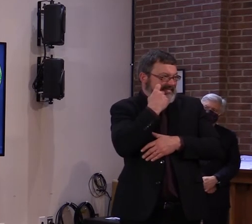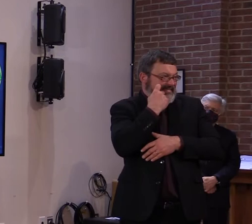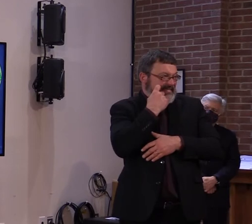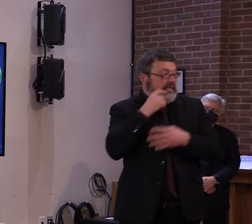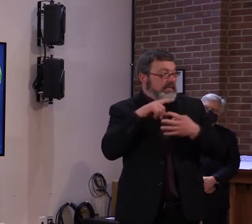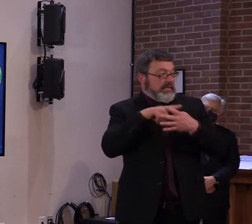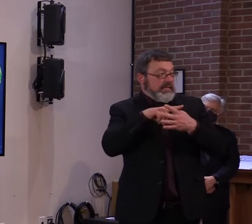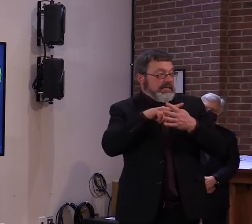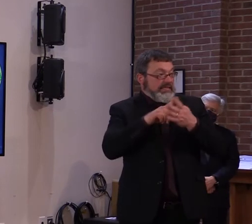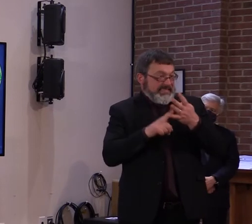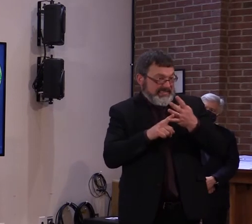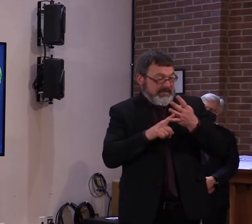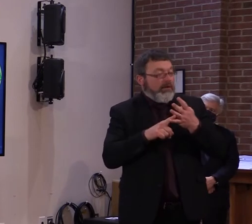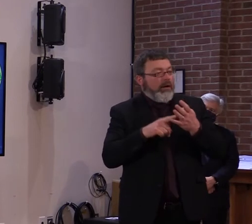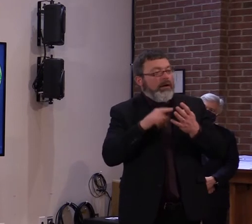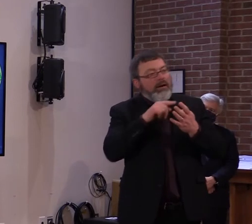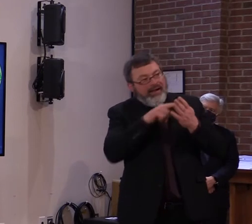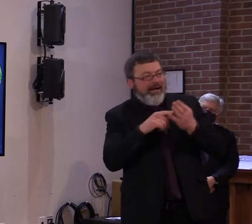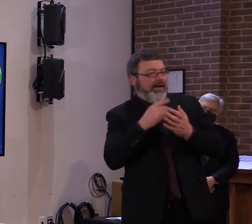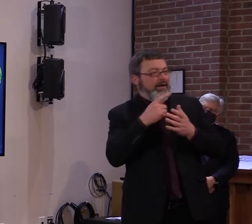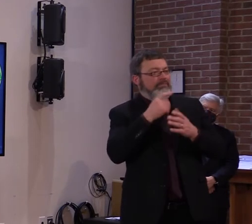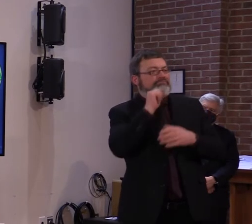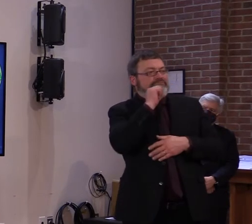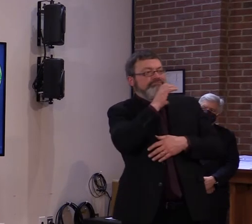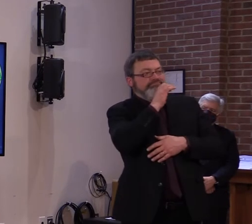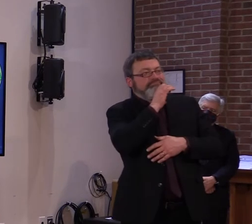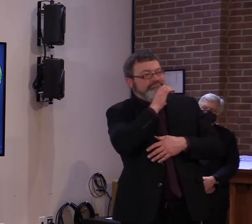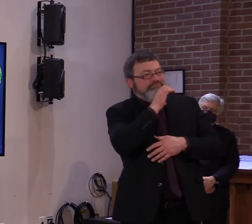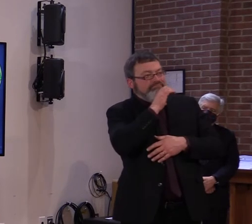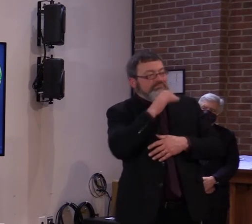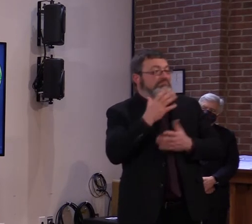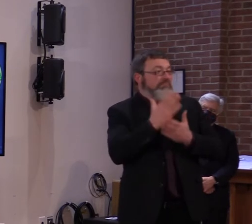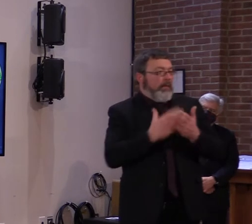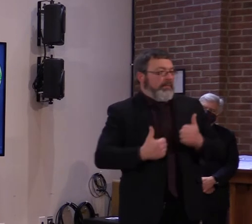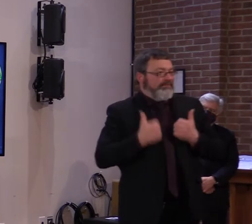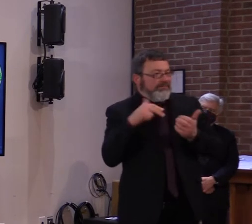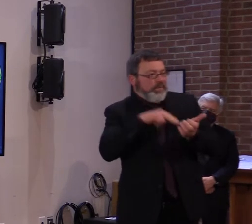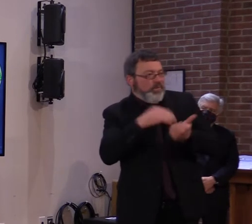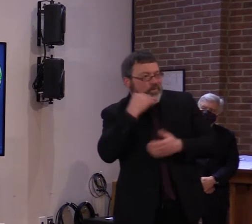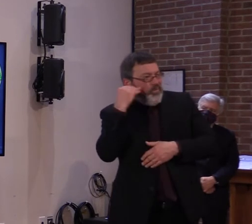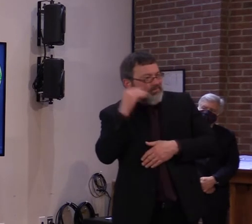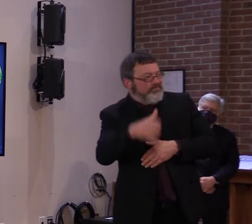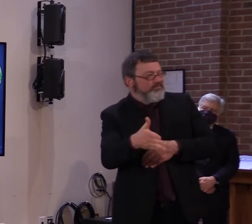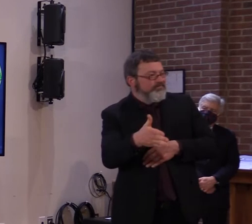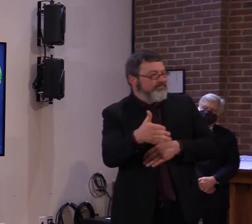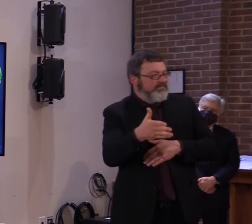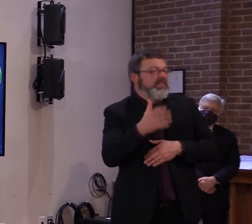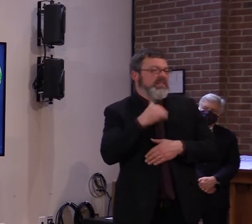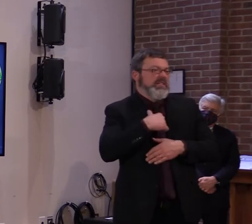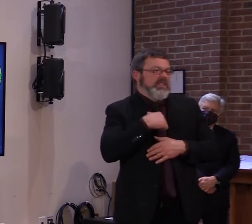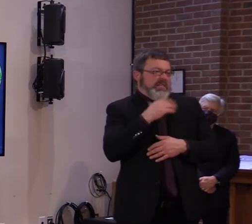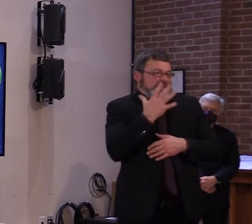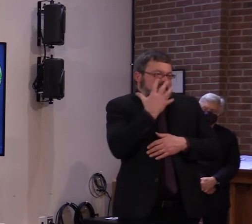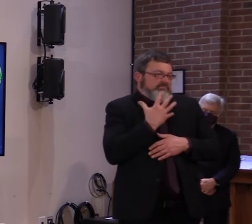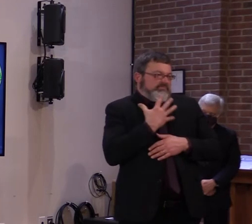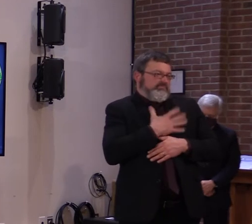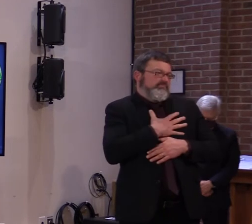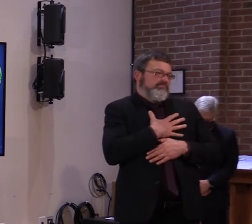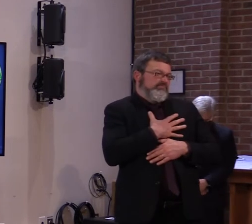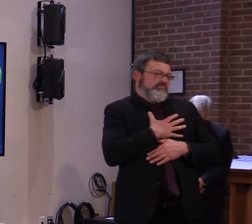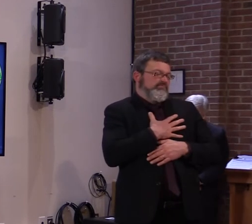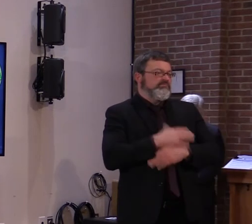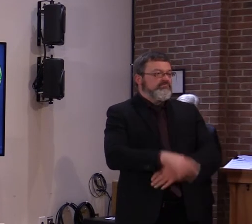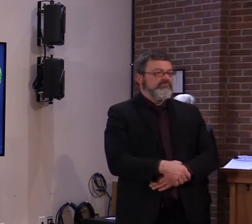places where we know that COVID-19 has in Vermont been so devastating and can be so devastating.